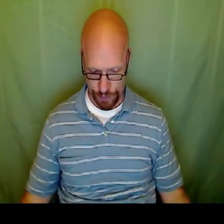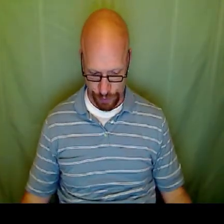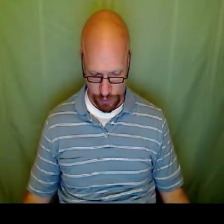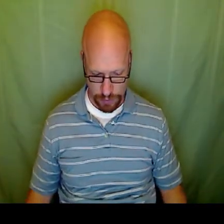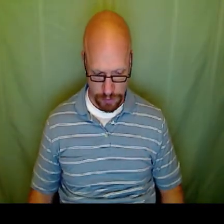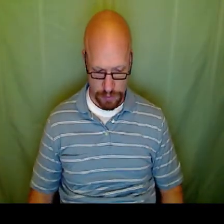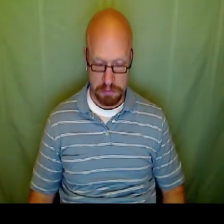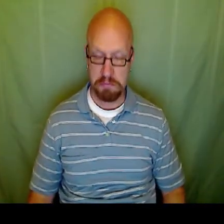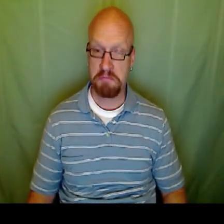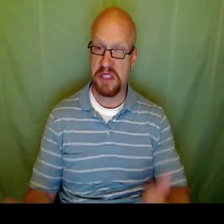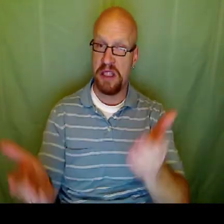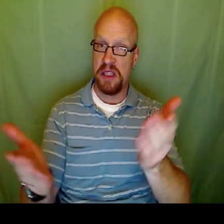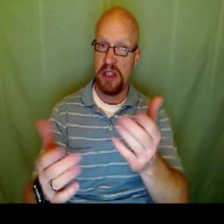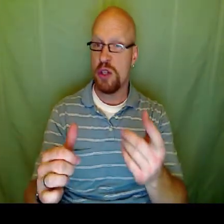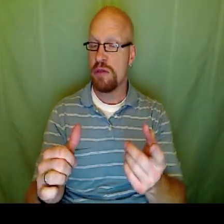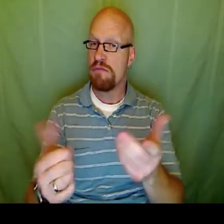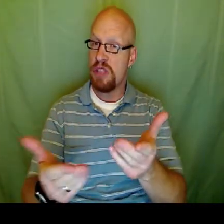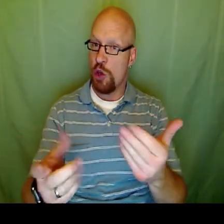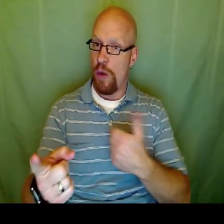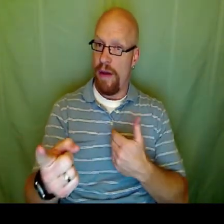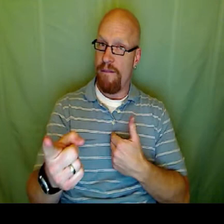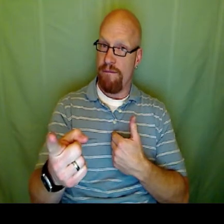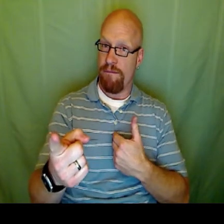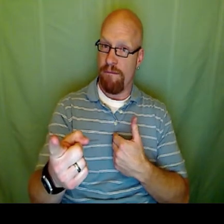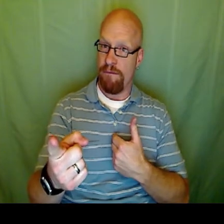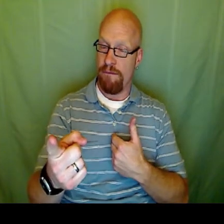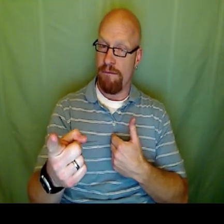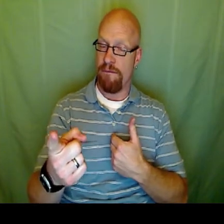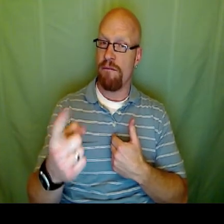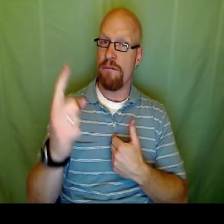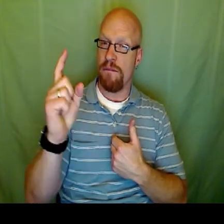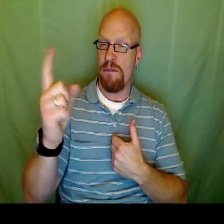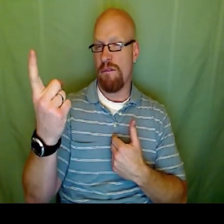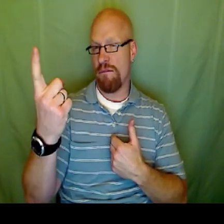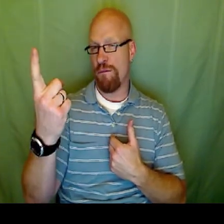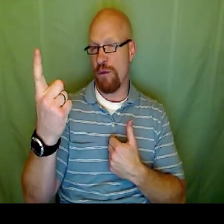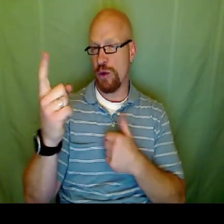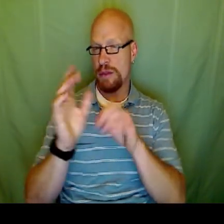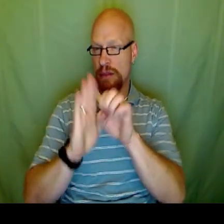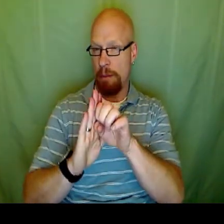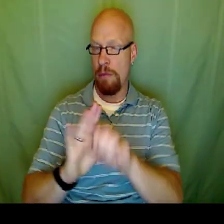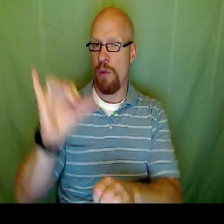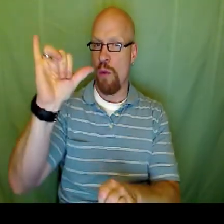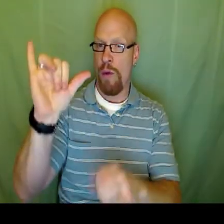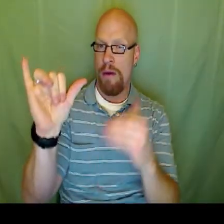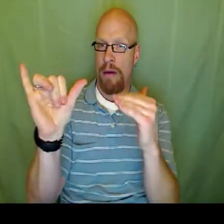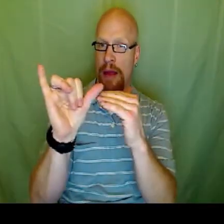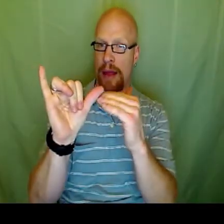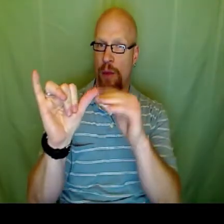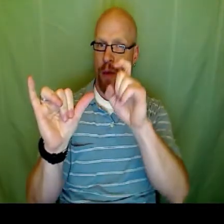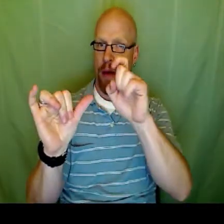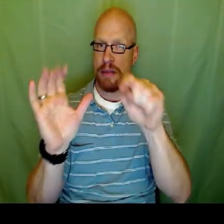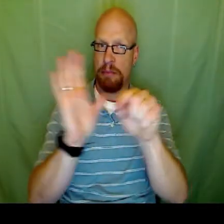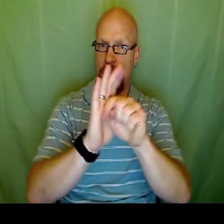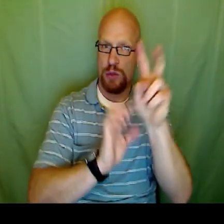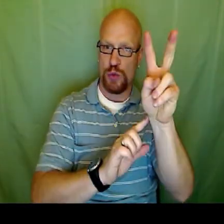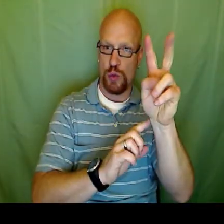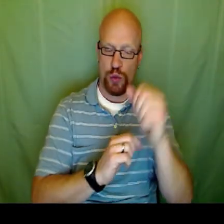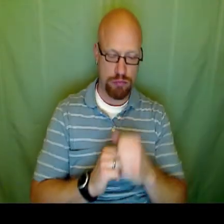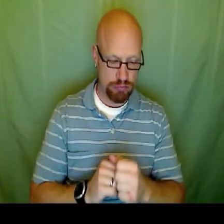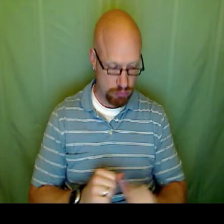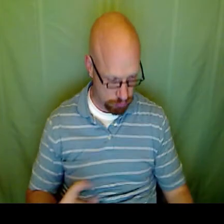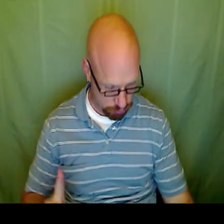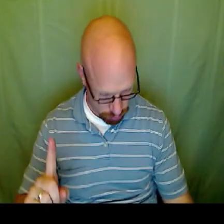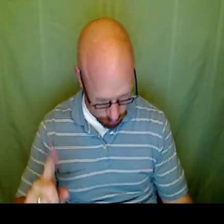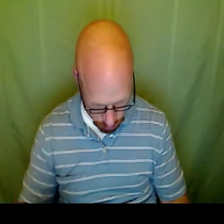here so what we have are two